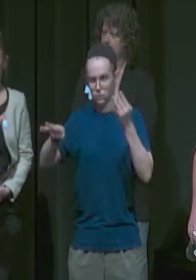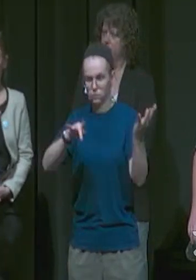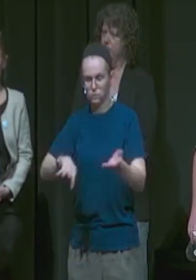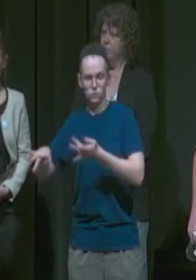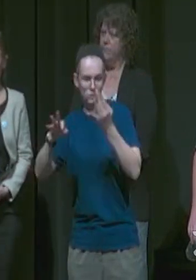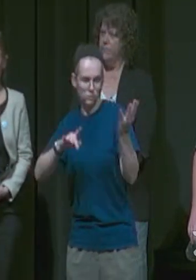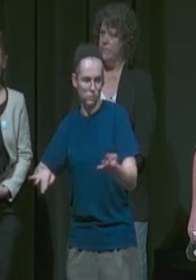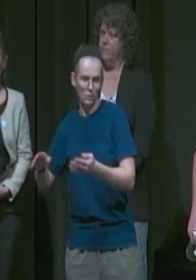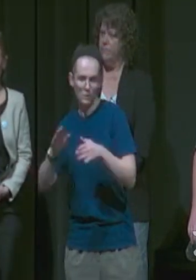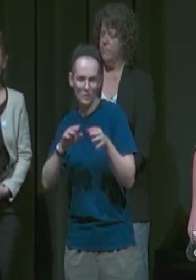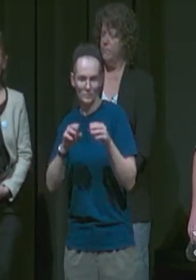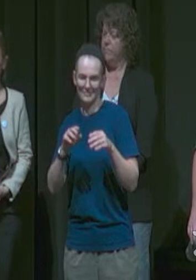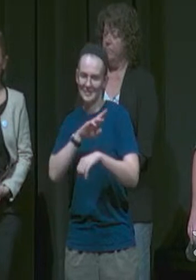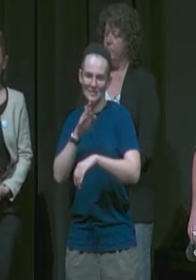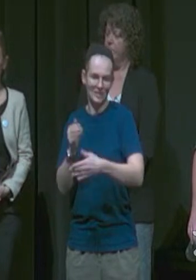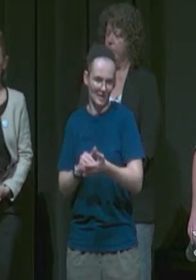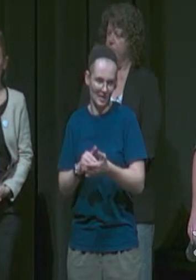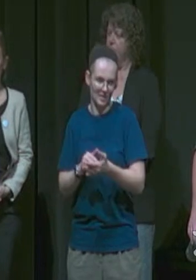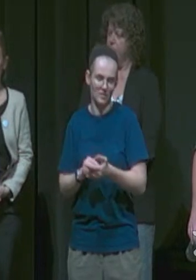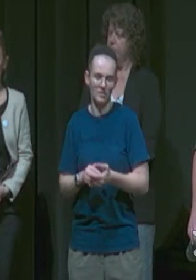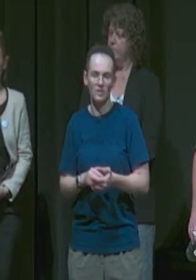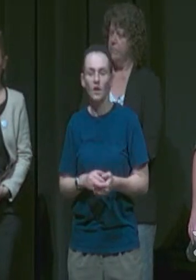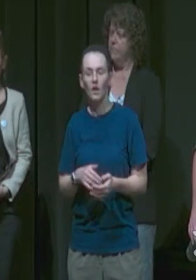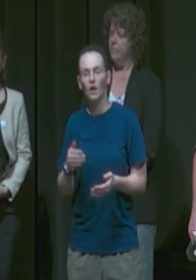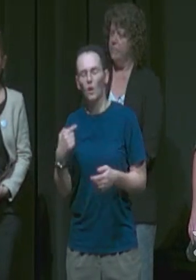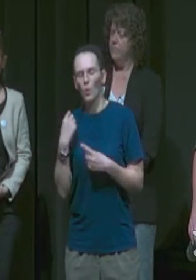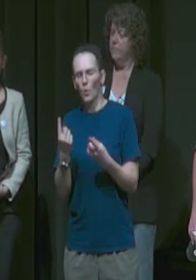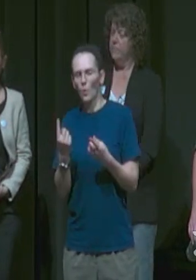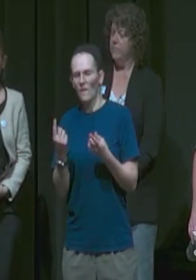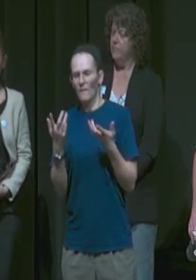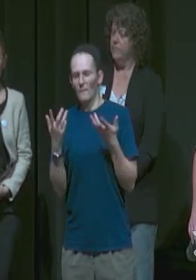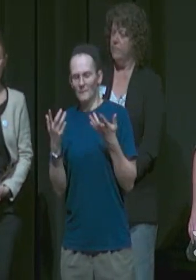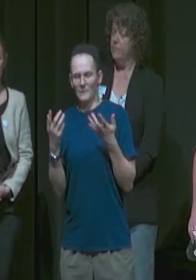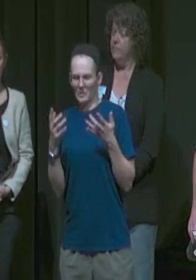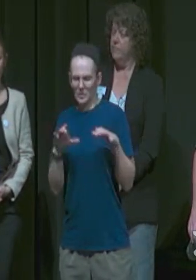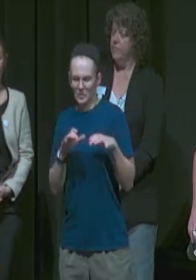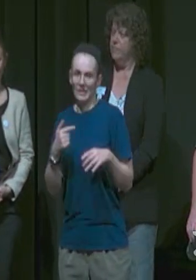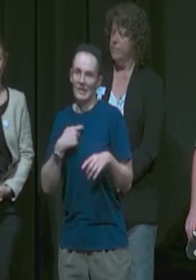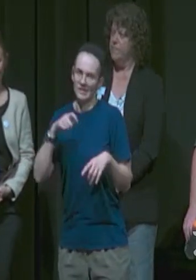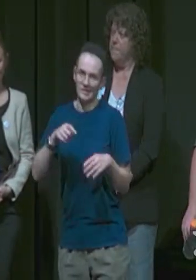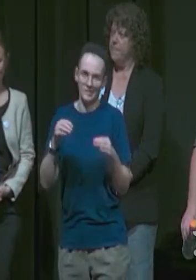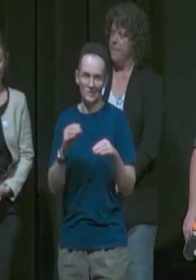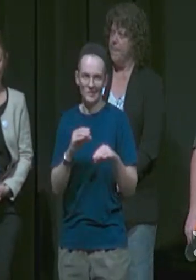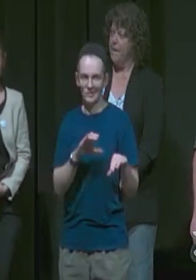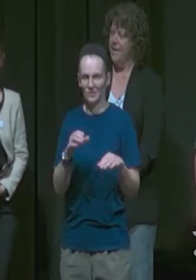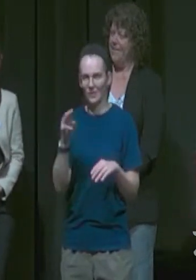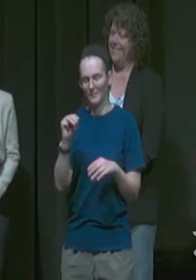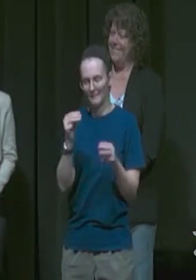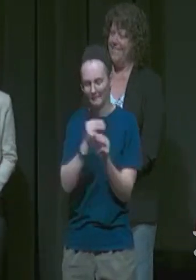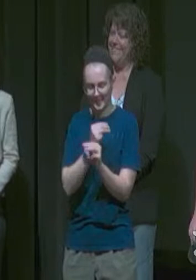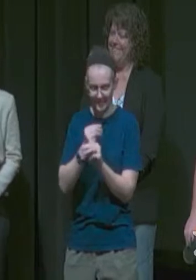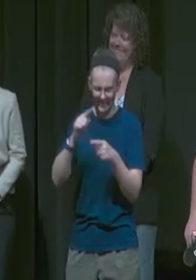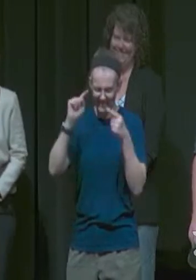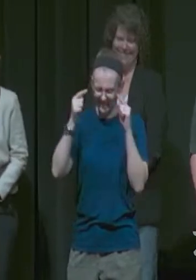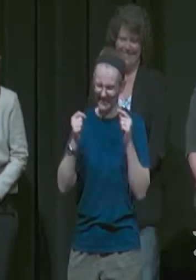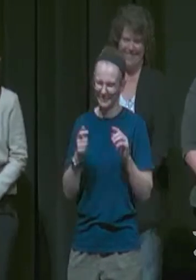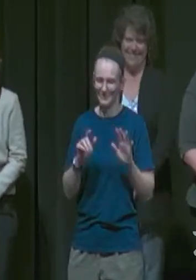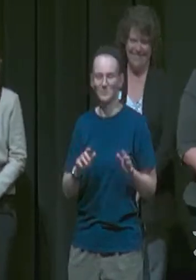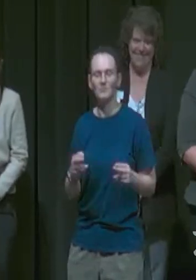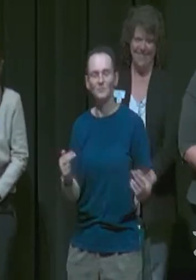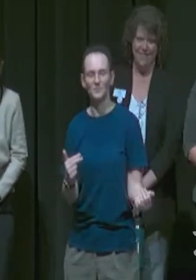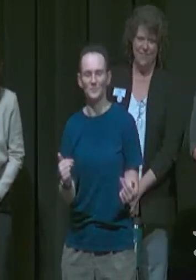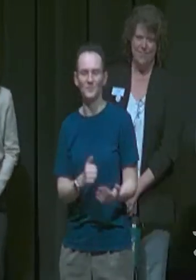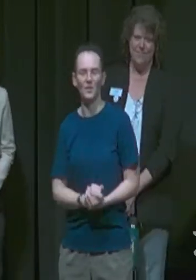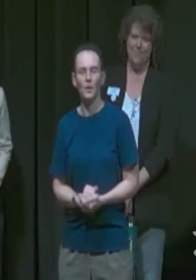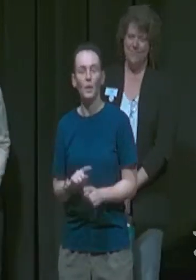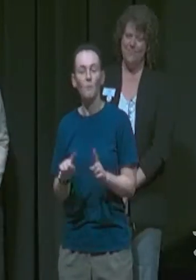move sediment. And we've done these, I had to do math, and it hurt a little bit, but that river,